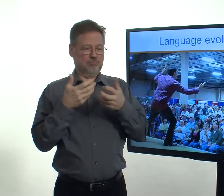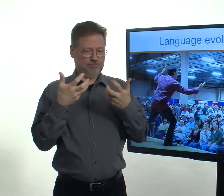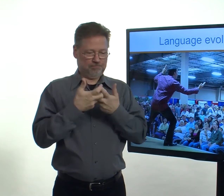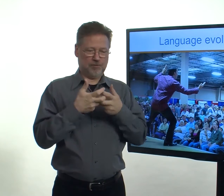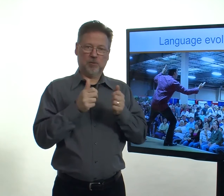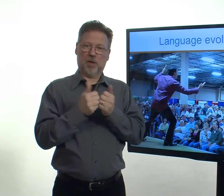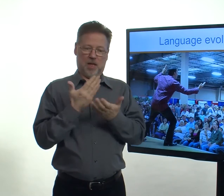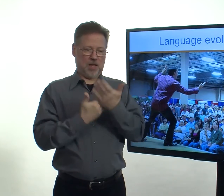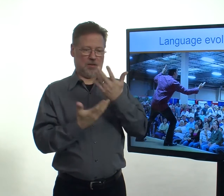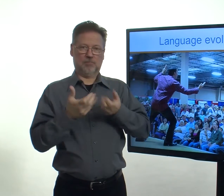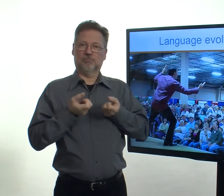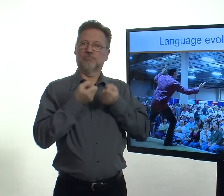production.